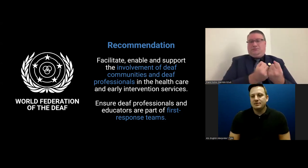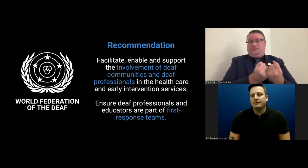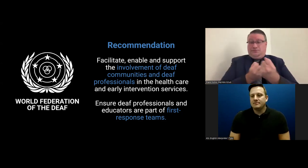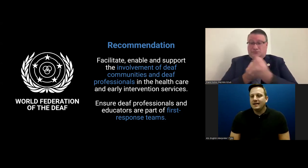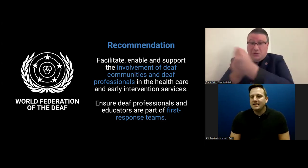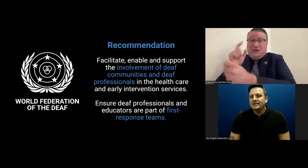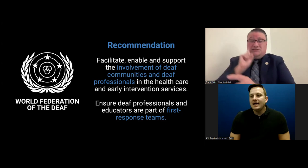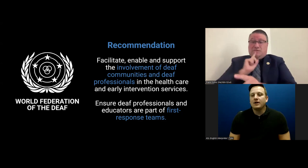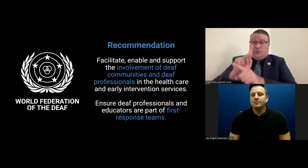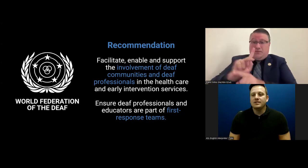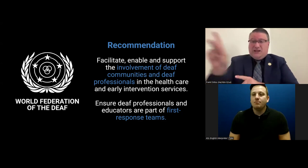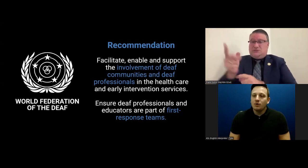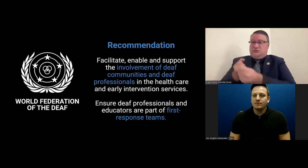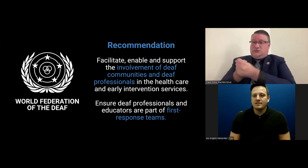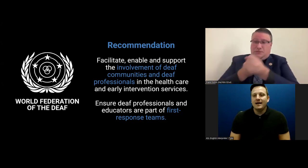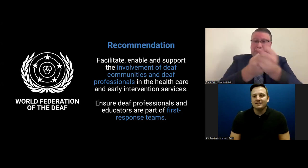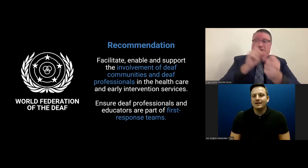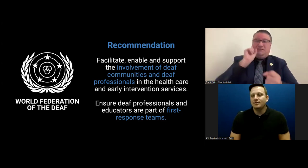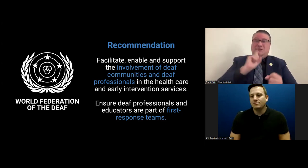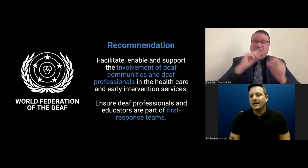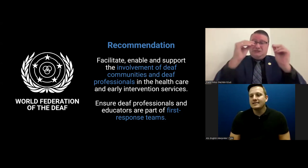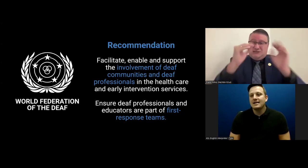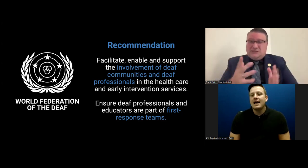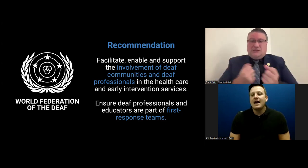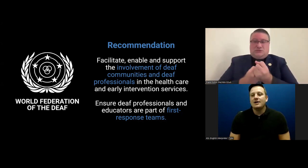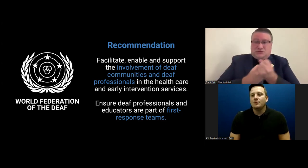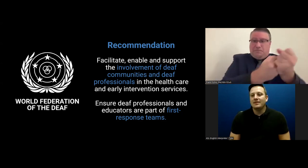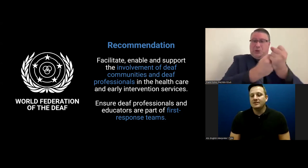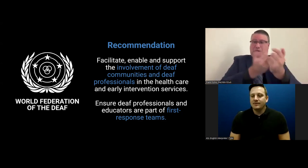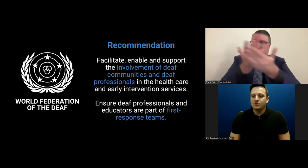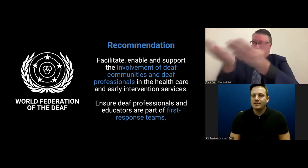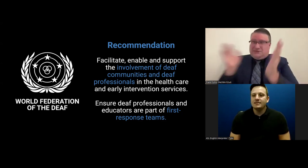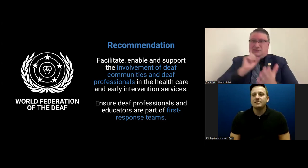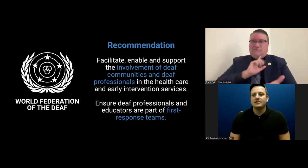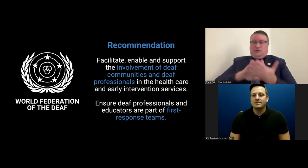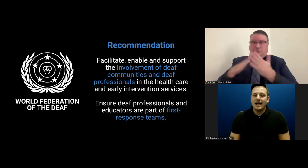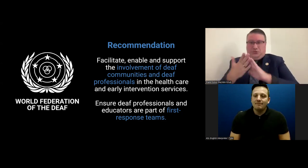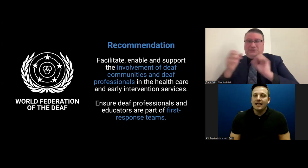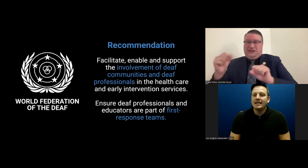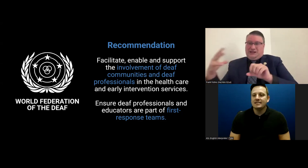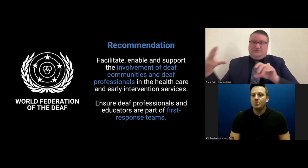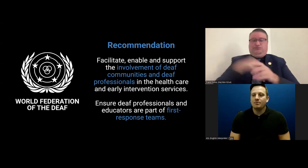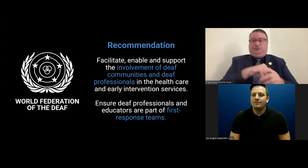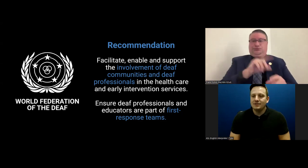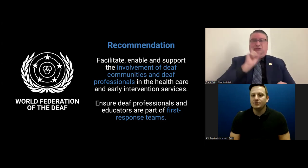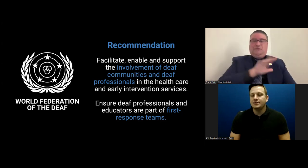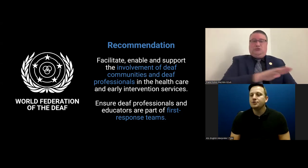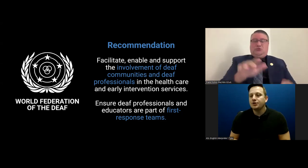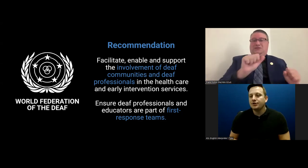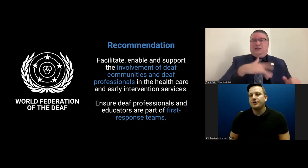to be respected, and we're able to support the respect of their rights with these resources to advocate and support professionals to ensure that they're